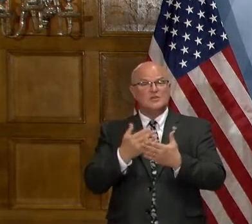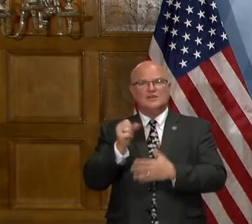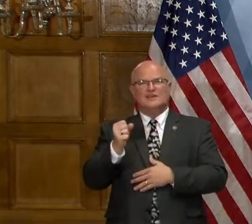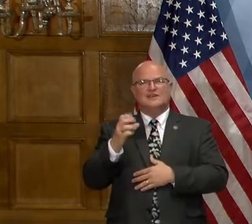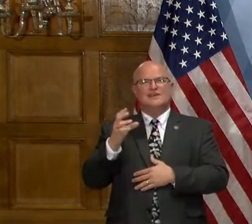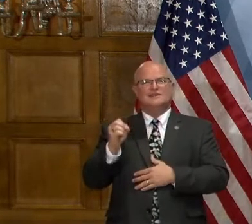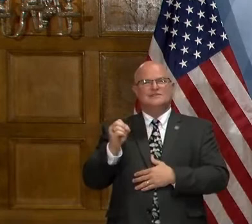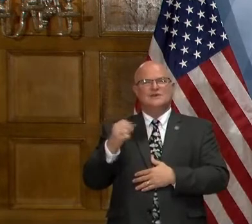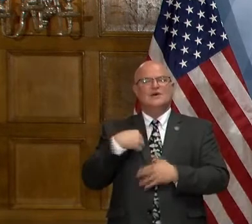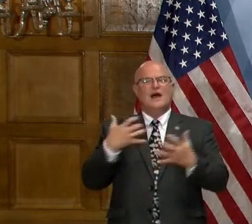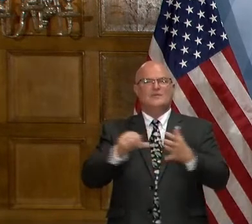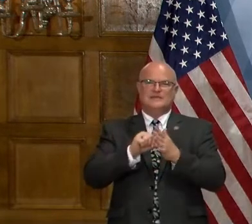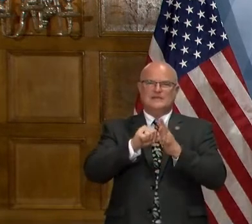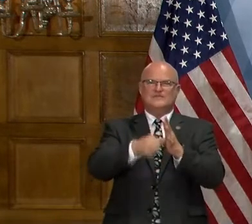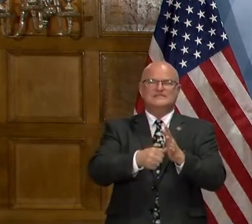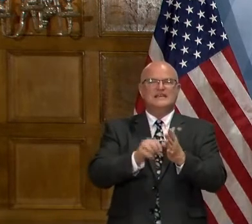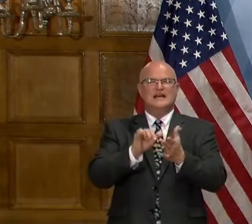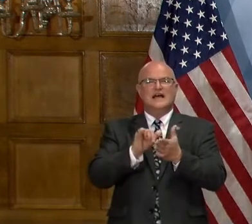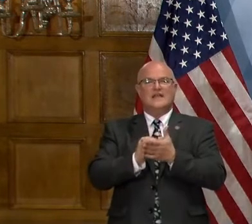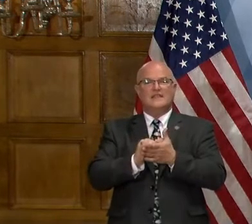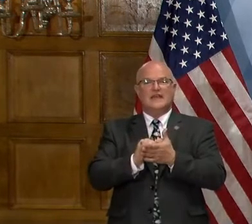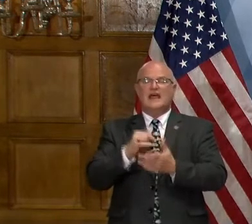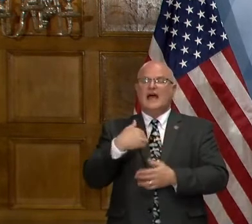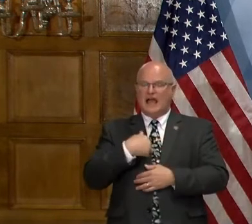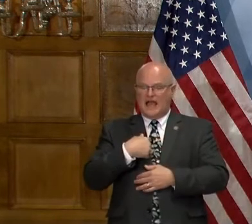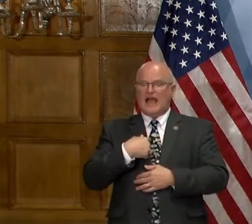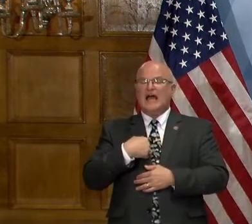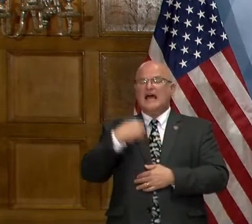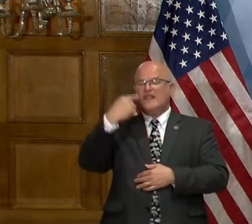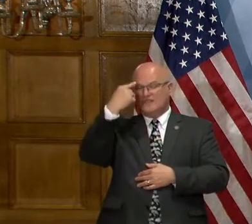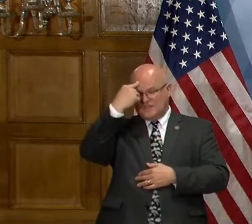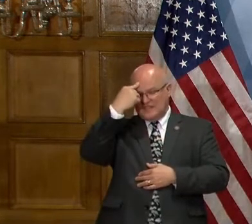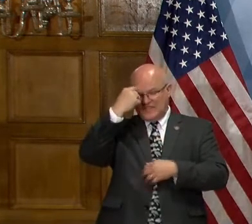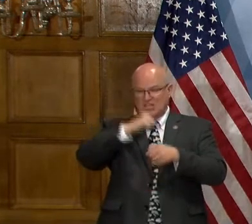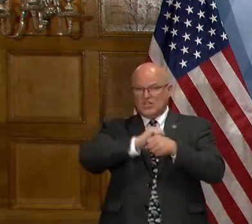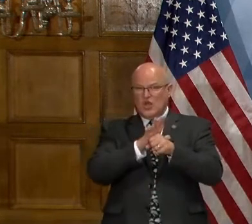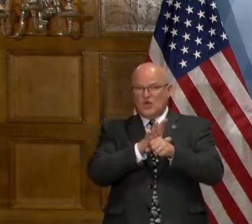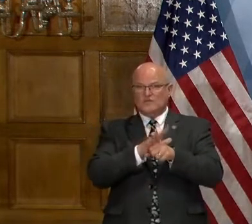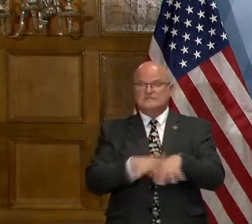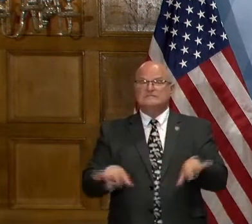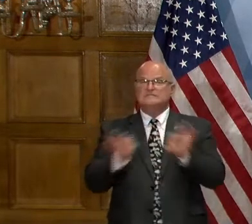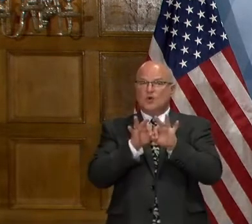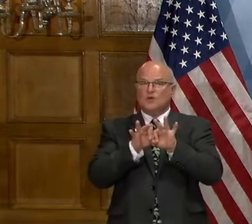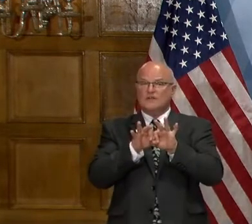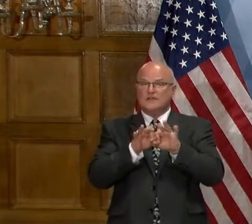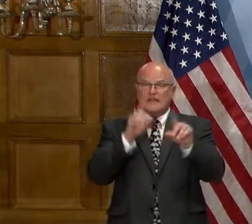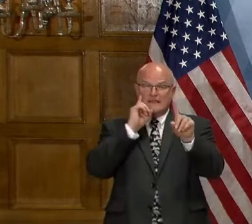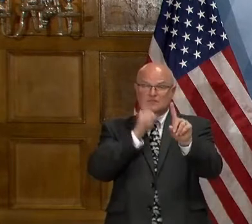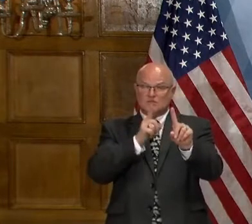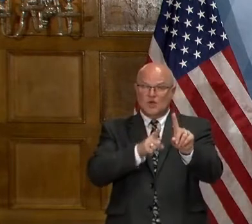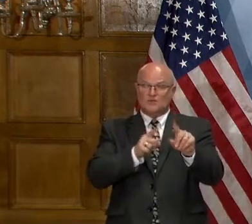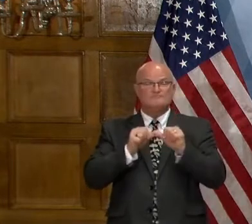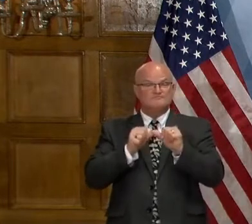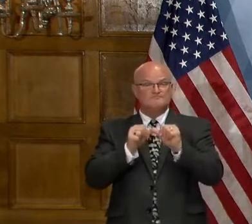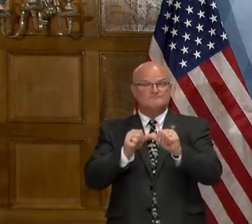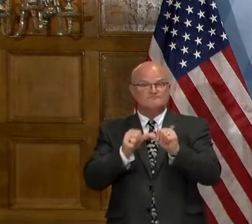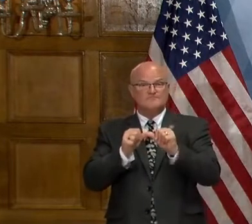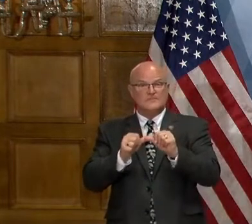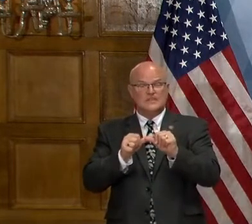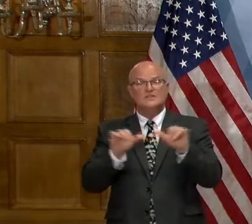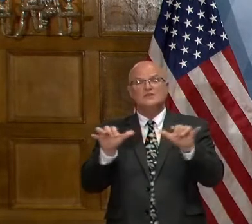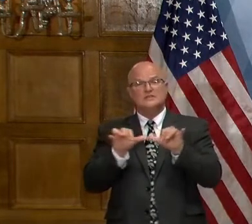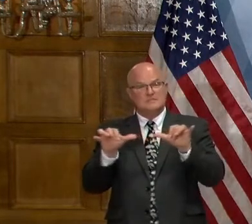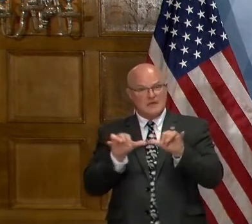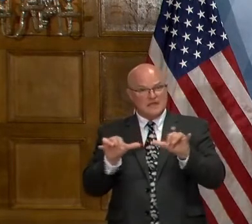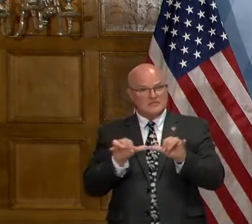so I want to emphasize that I take COVID continually very seriously, as you can see from these goals. So we're going to continue to